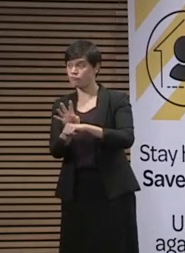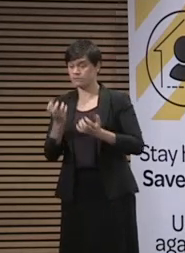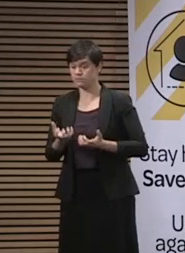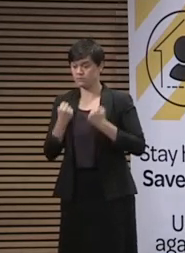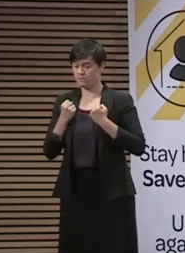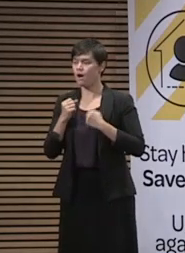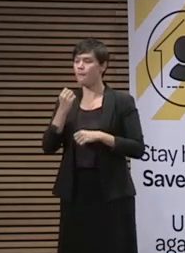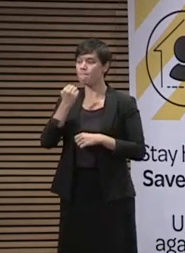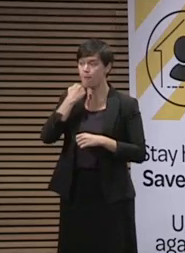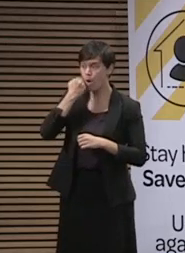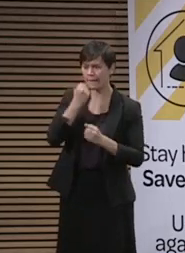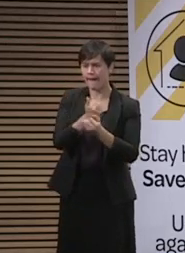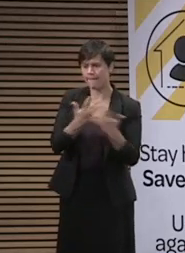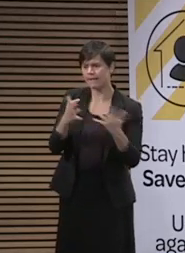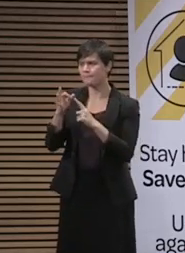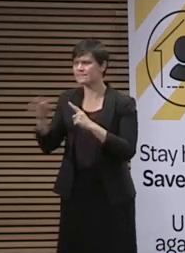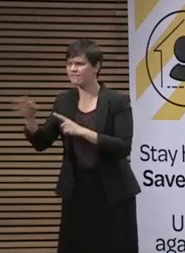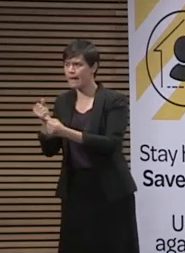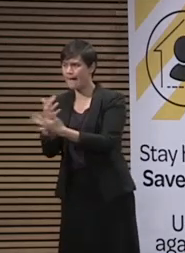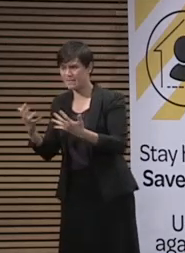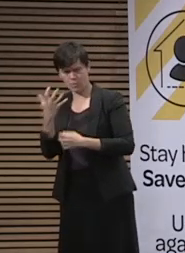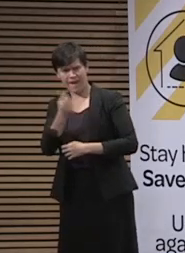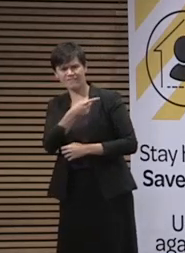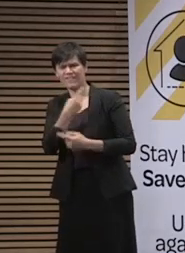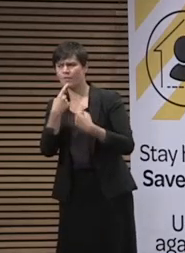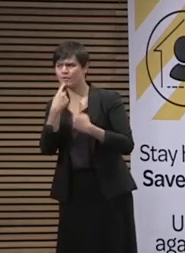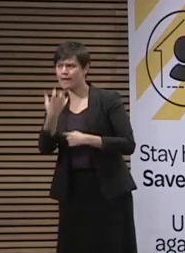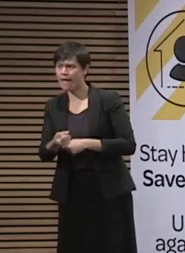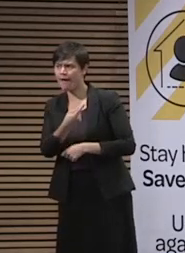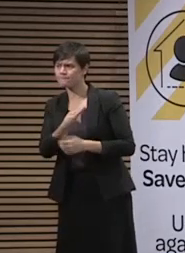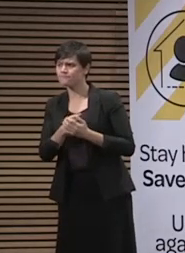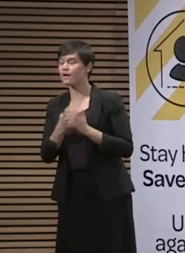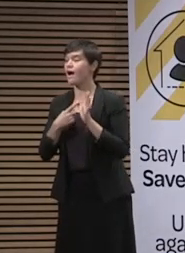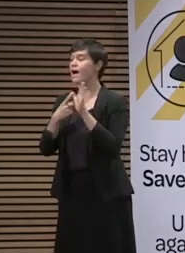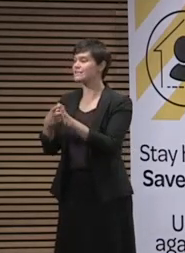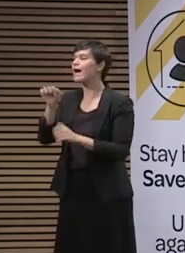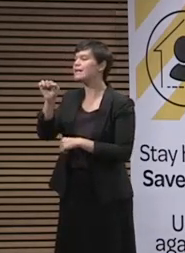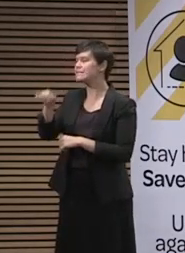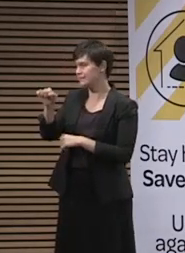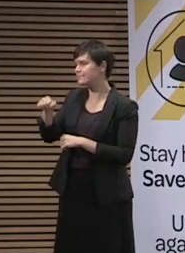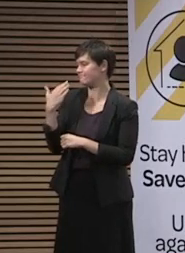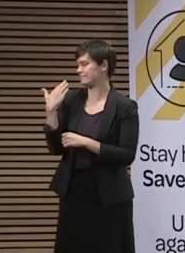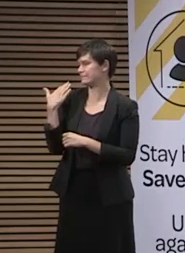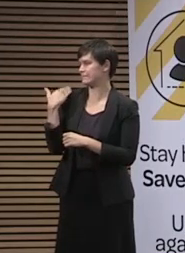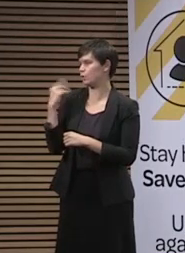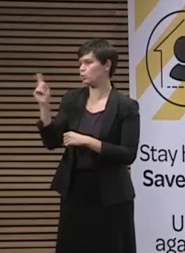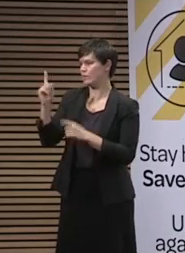contracted COVID-19 and where they are? Kia ora. Yes, we do. We've just been able to do that breakdown today, and we will